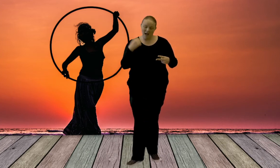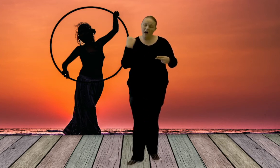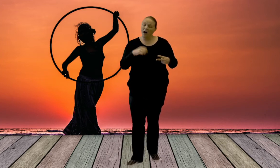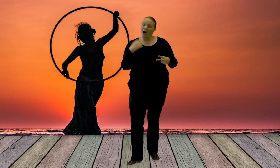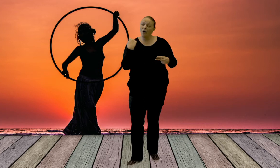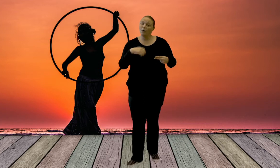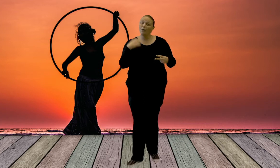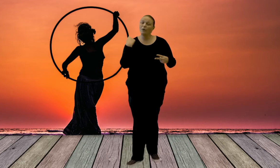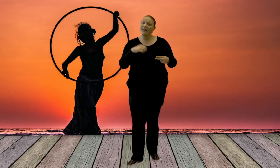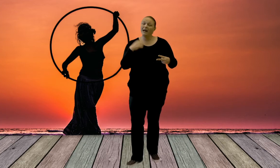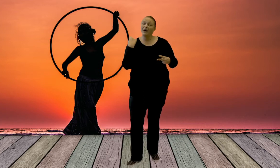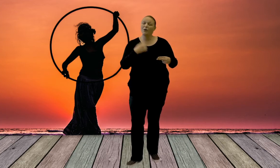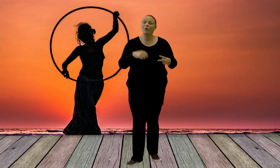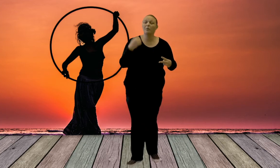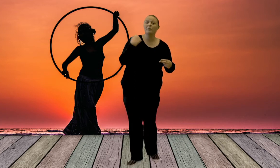a hula hoop.